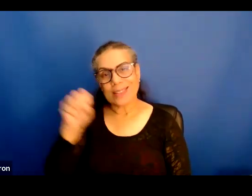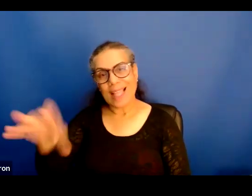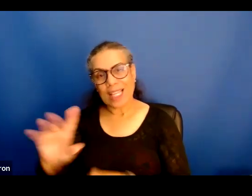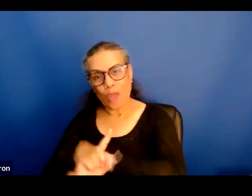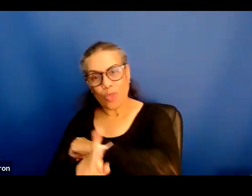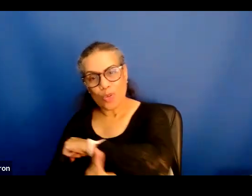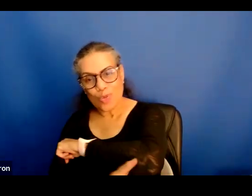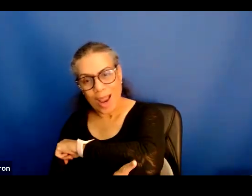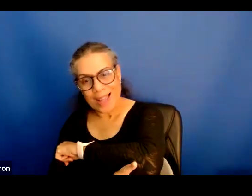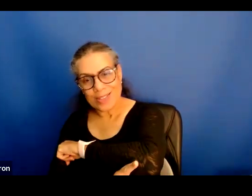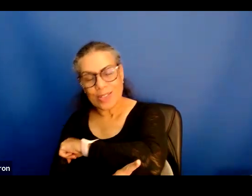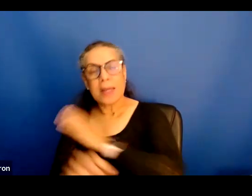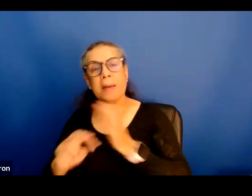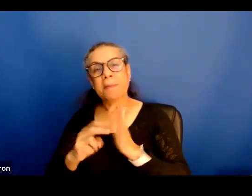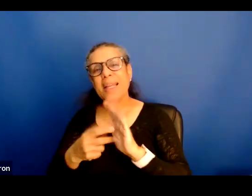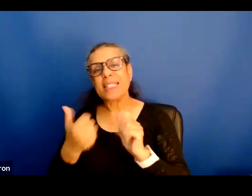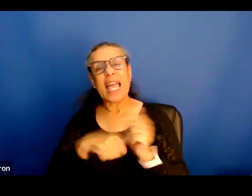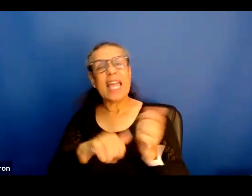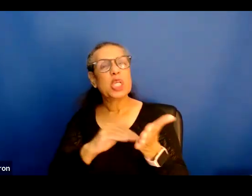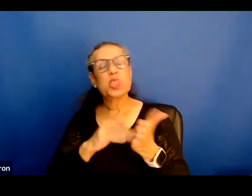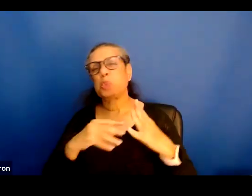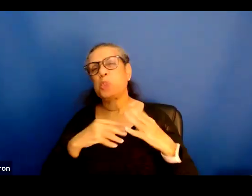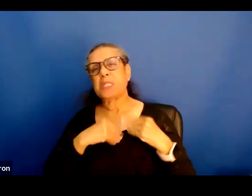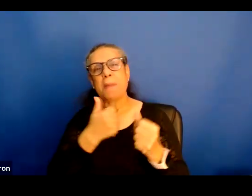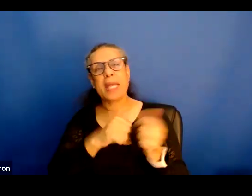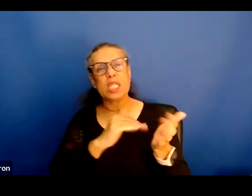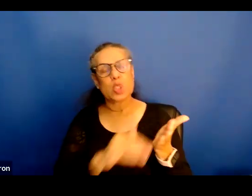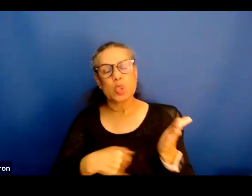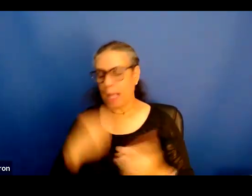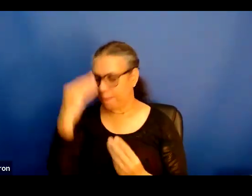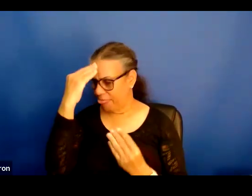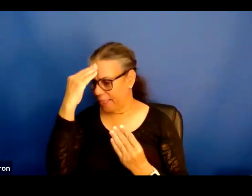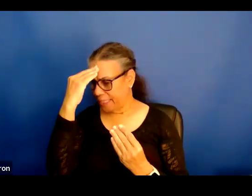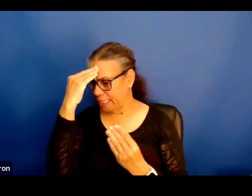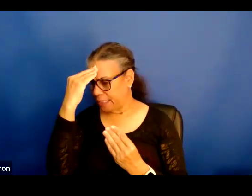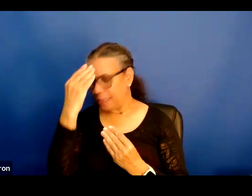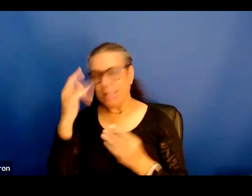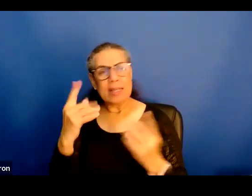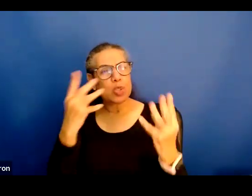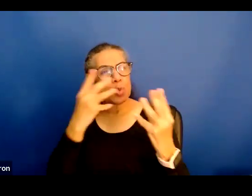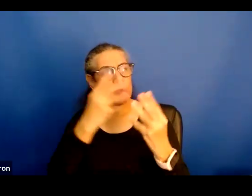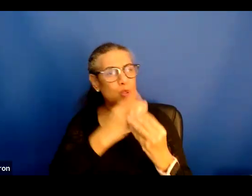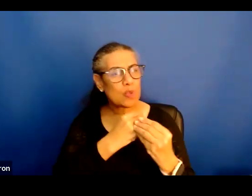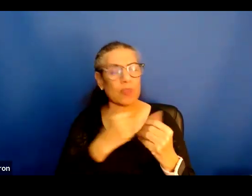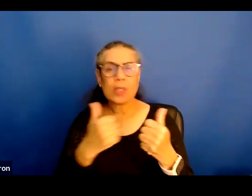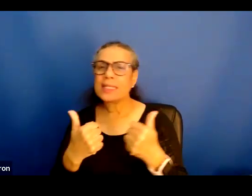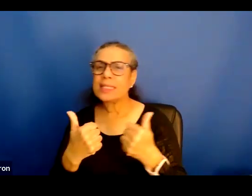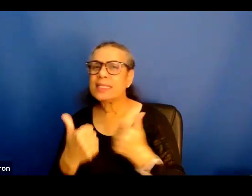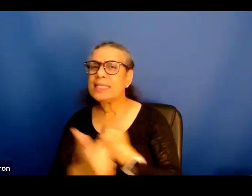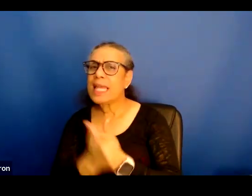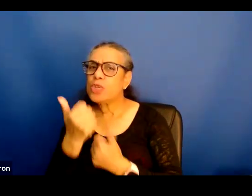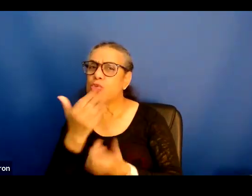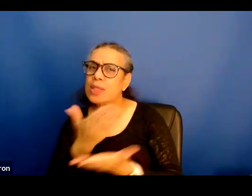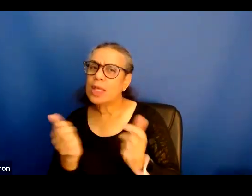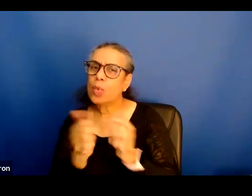a throwaway line that really means any excuse will do, right? And I've been thinking about that tonight, because the beautiful and dangerous thing about language is how easily